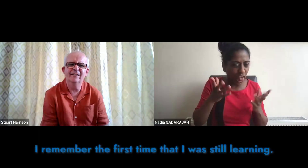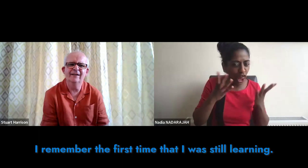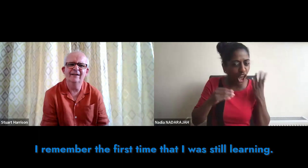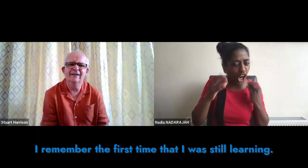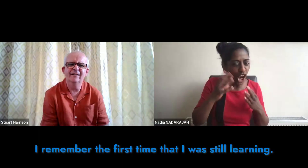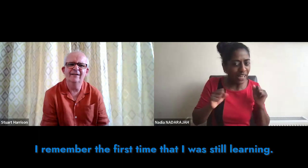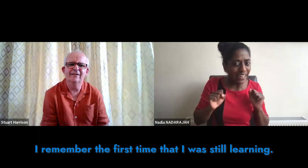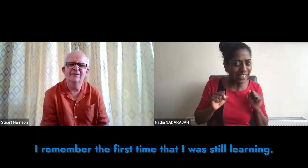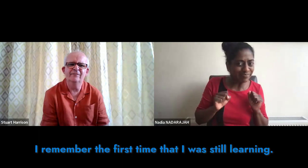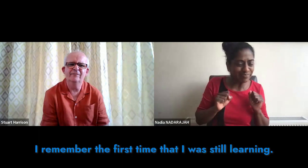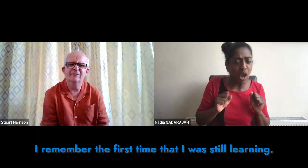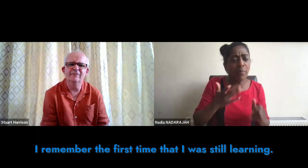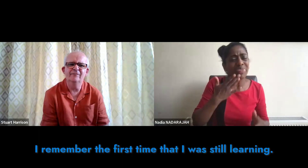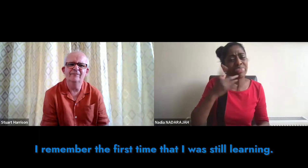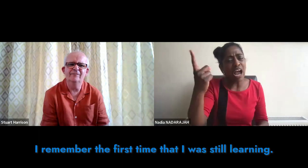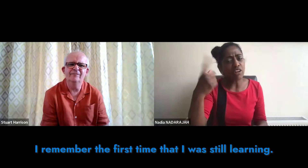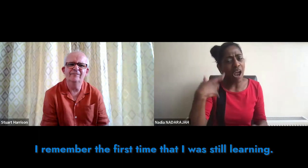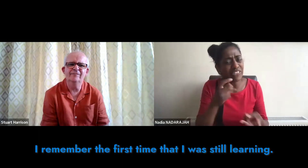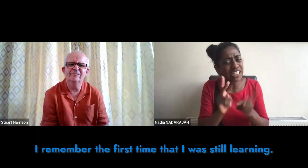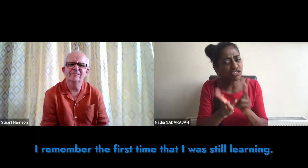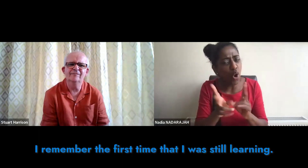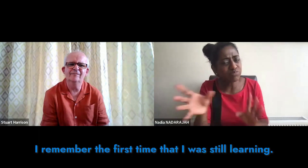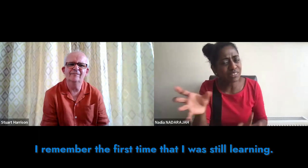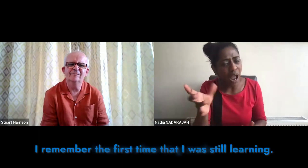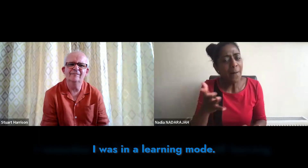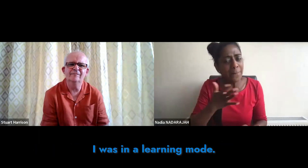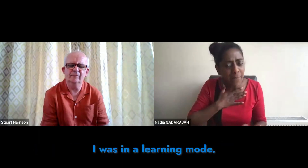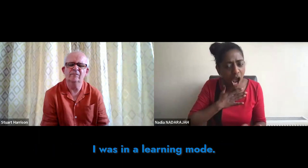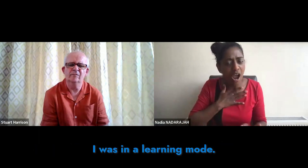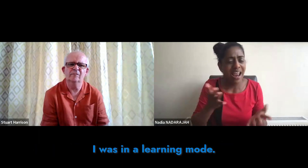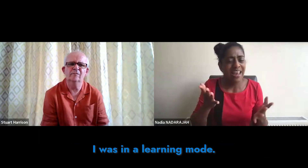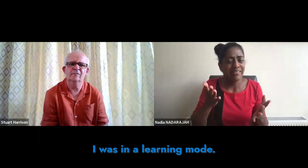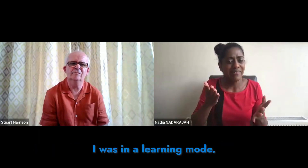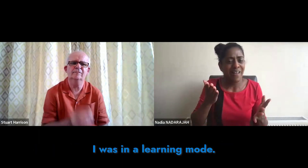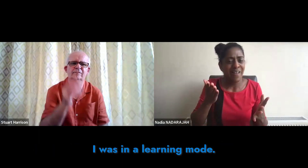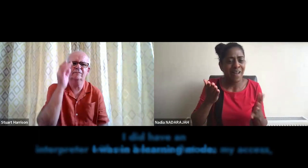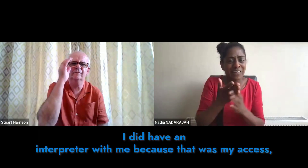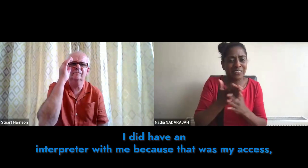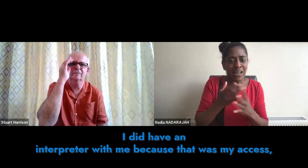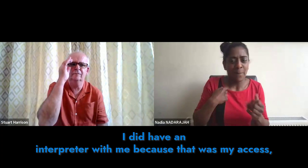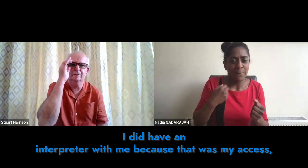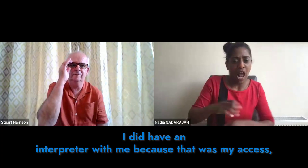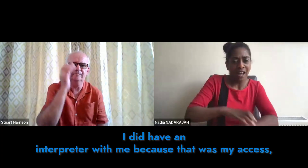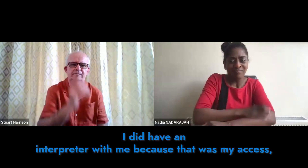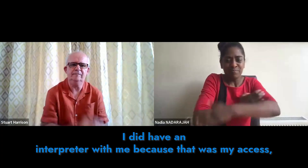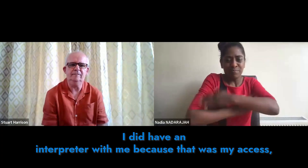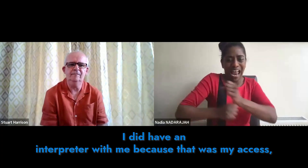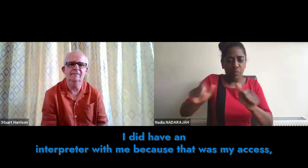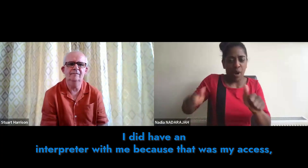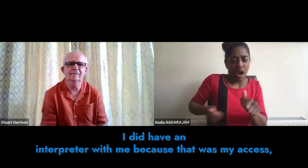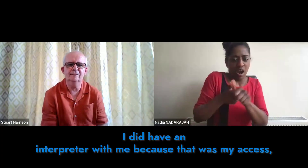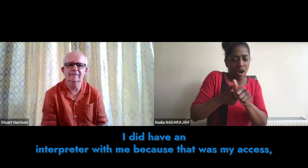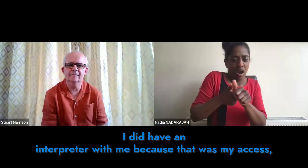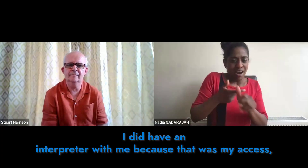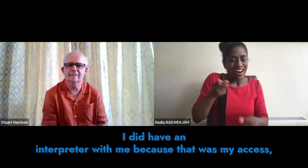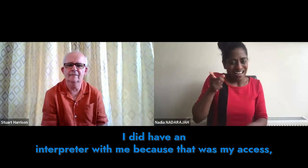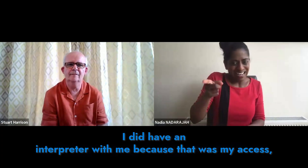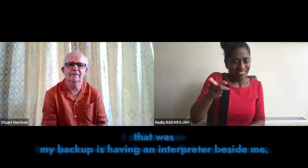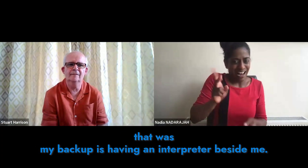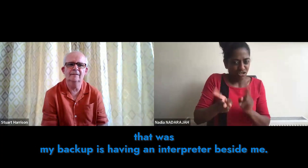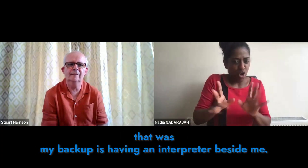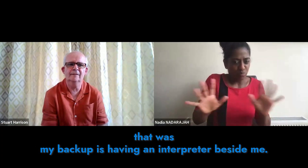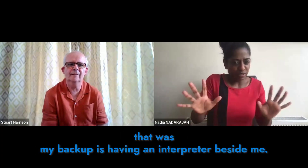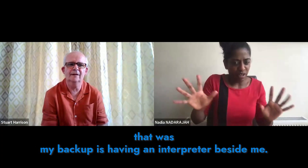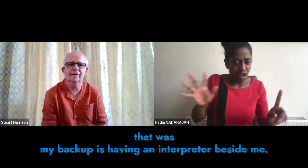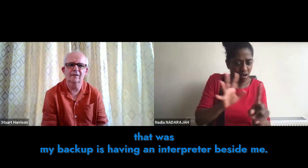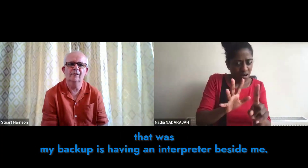I remember the first time that I was still having, I was in a learning mode. I did have an interpreter with me because that was my access,